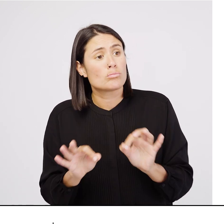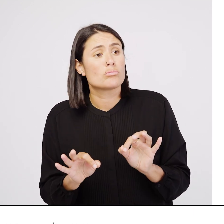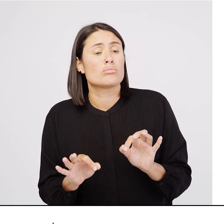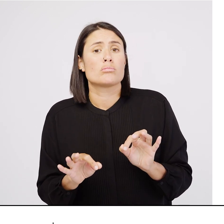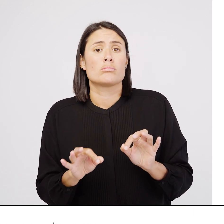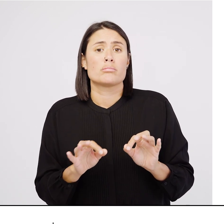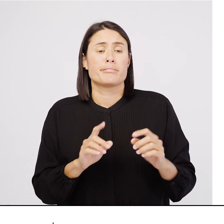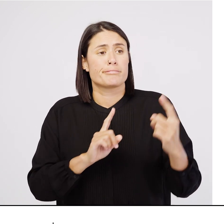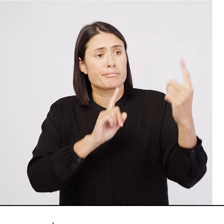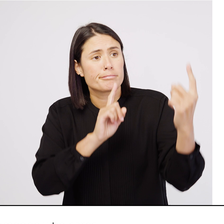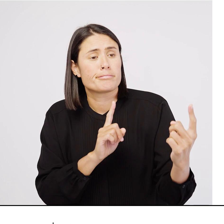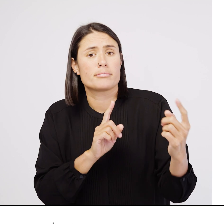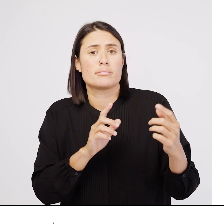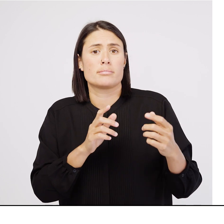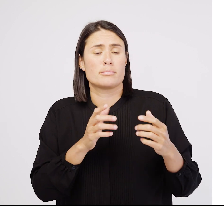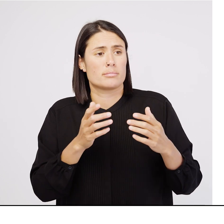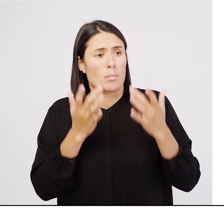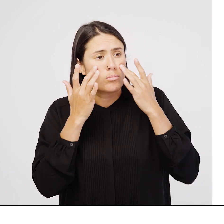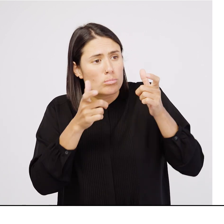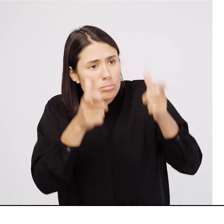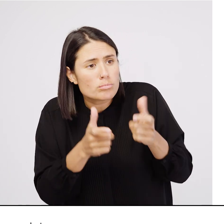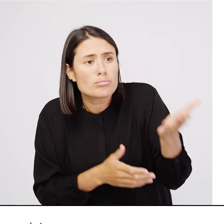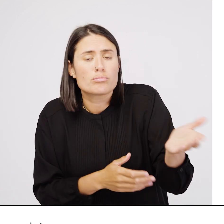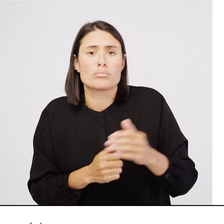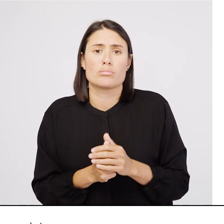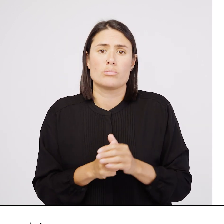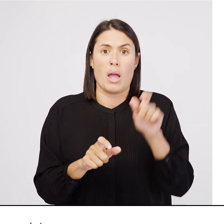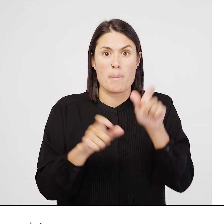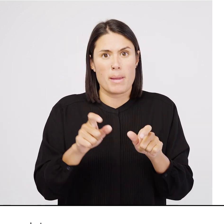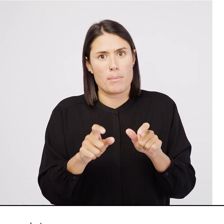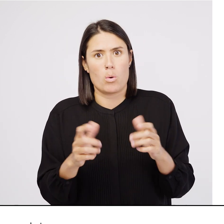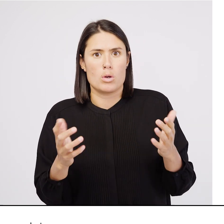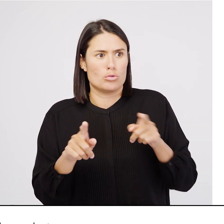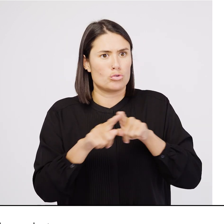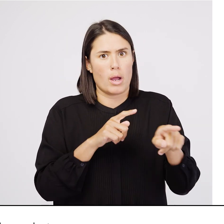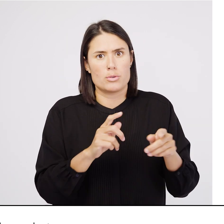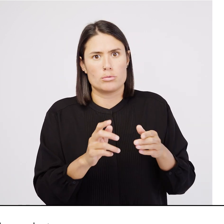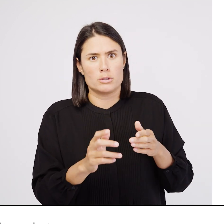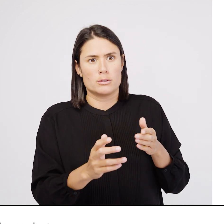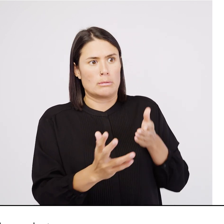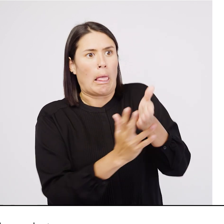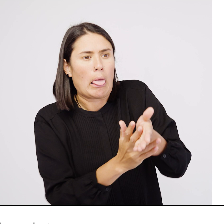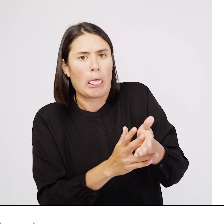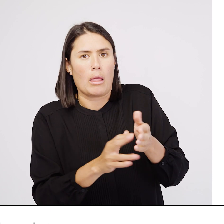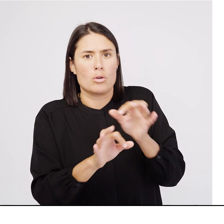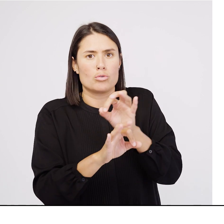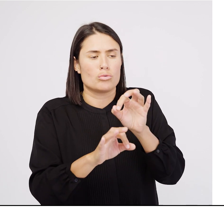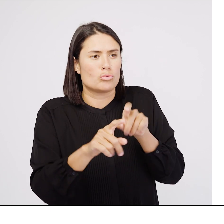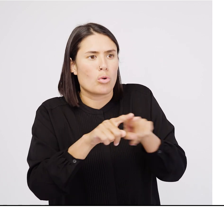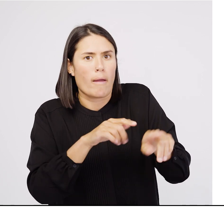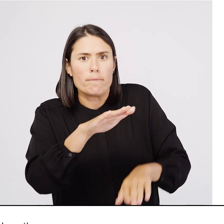in the company of someone who cares. People often rush in to fill the silence,